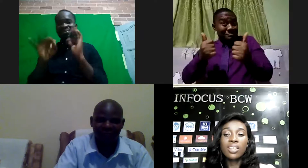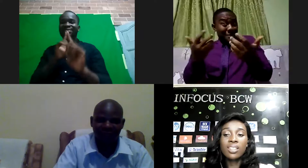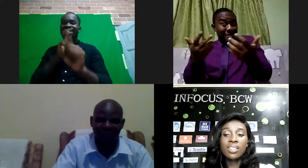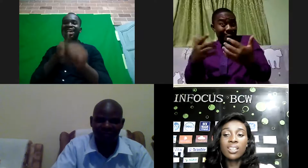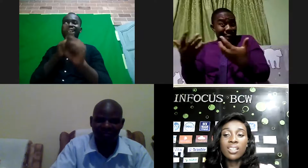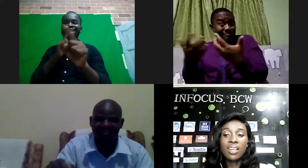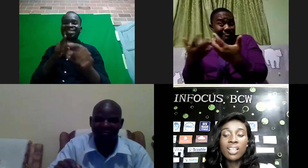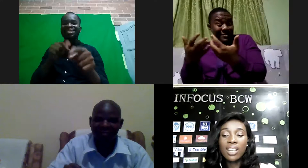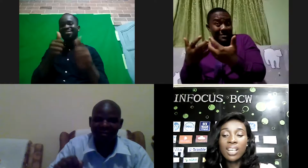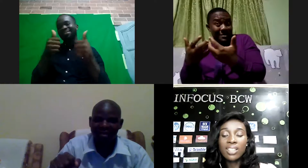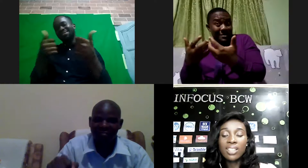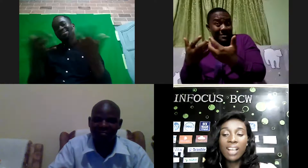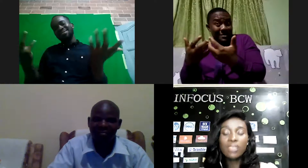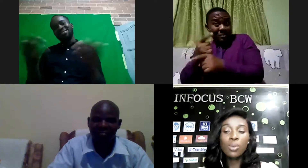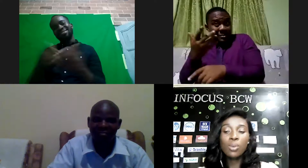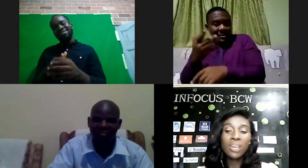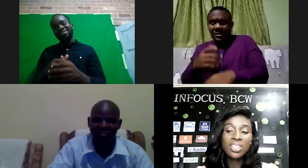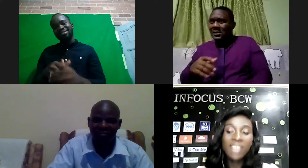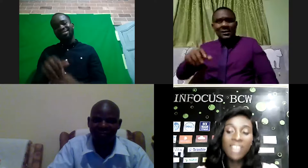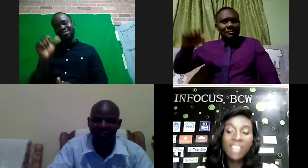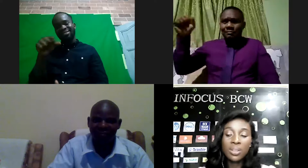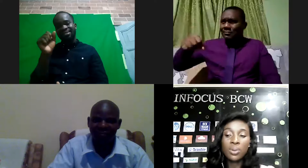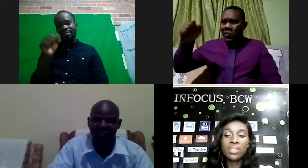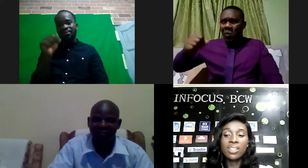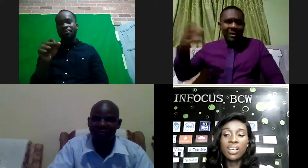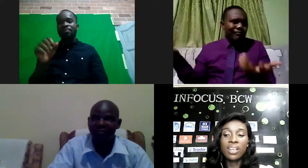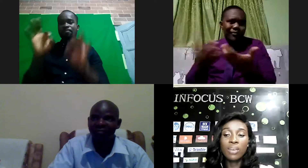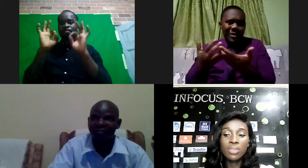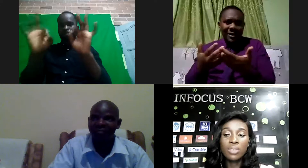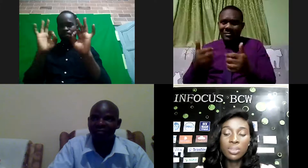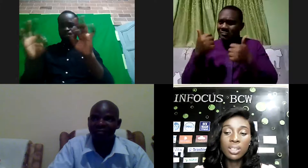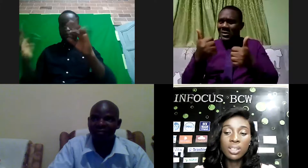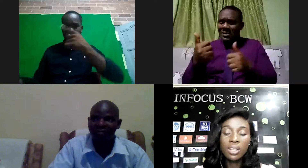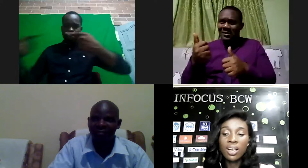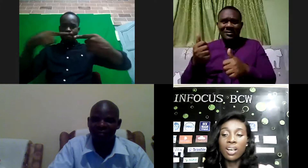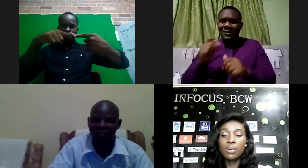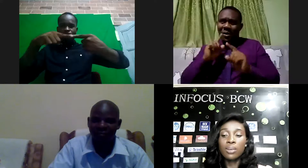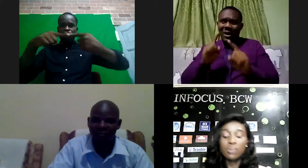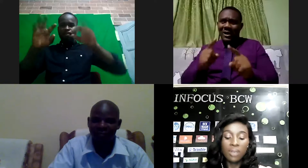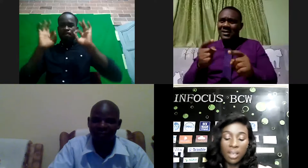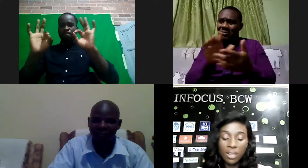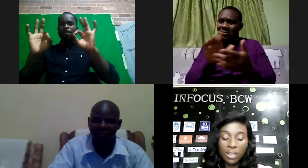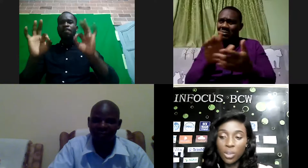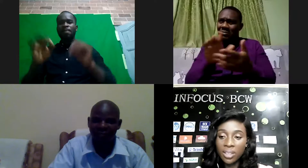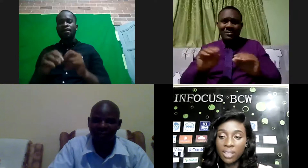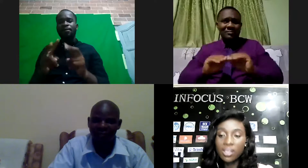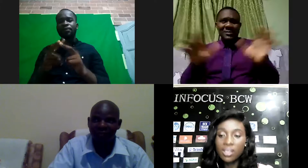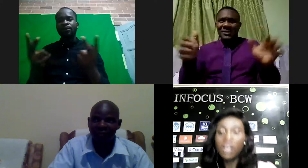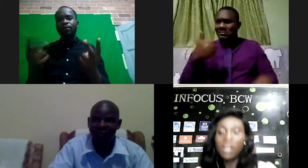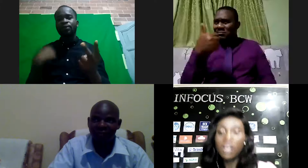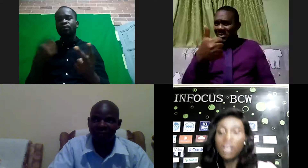asked. Yes, it's so much in line with the question, and I really, really enjoyed